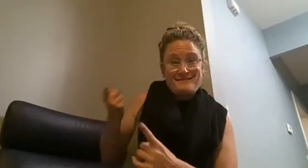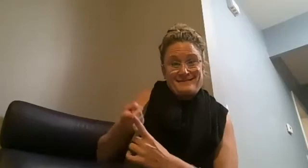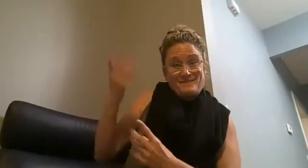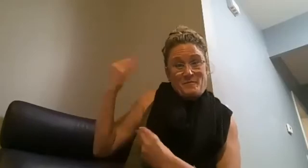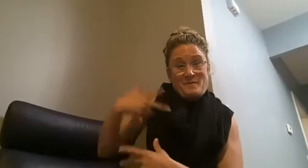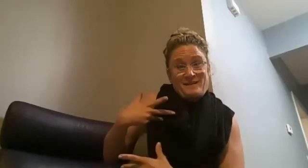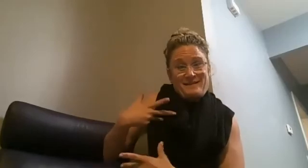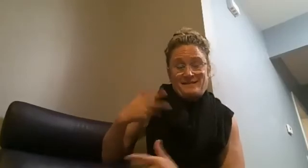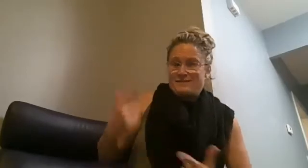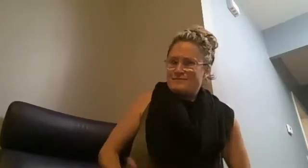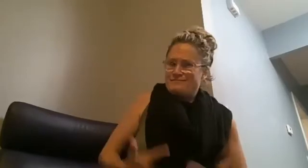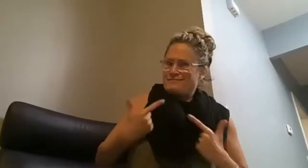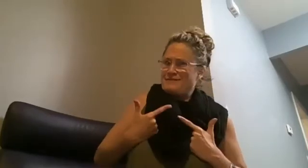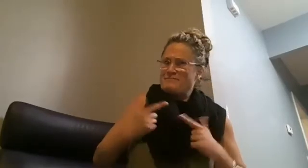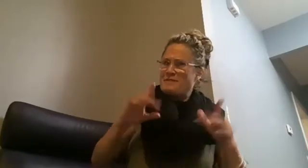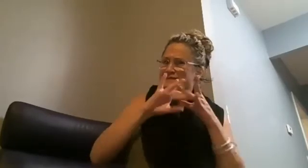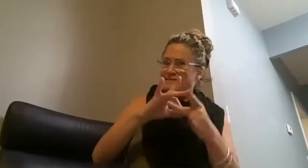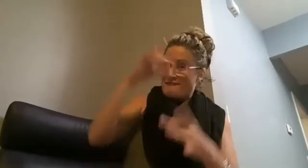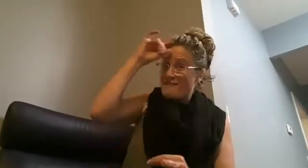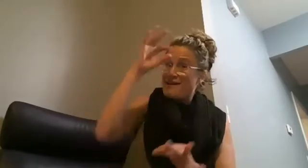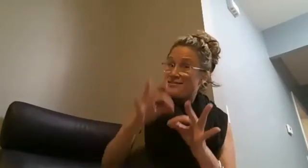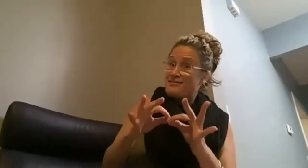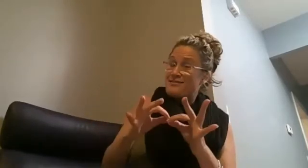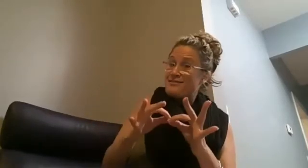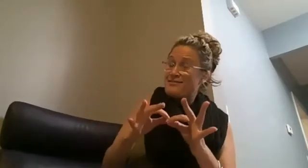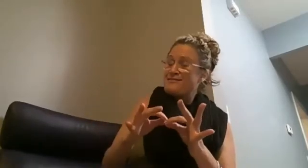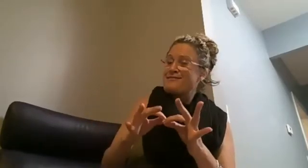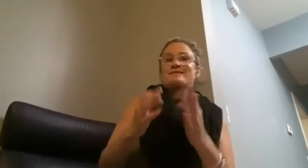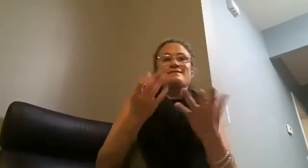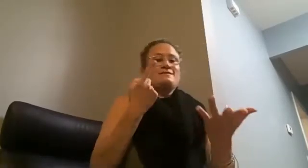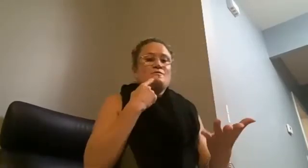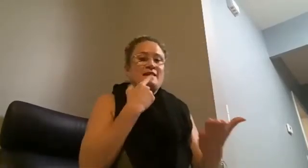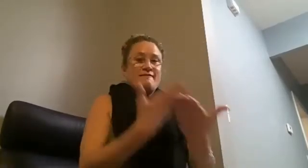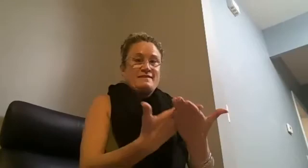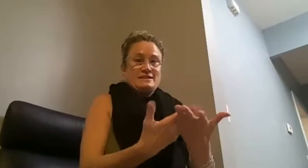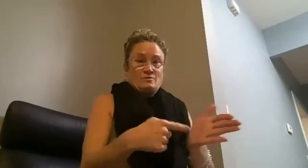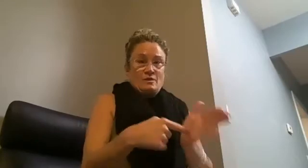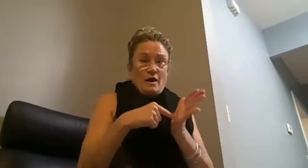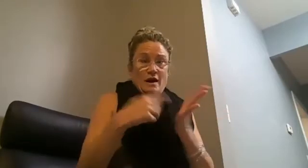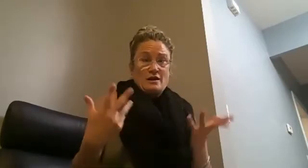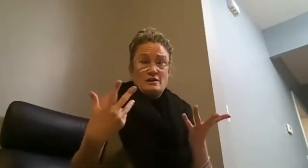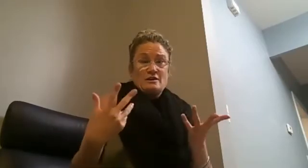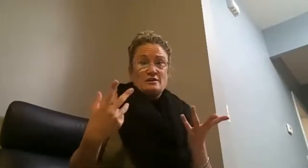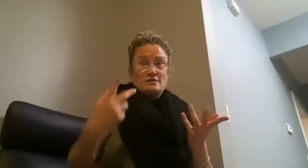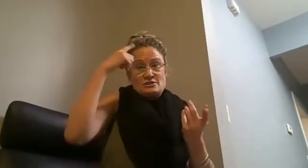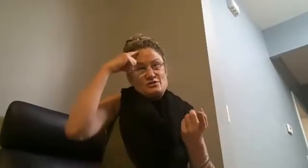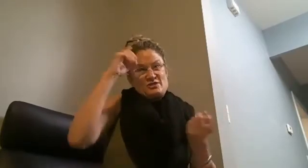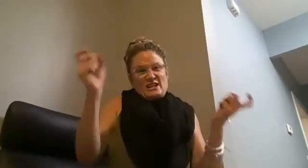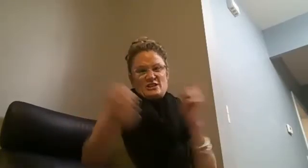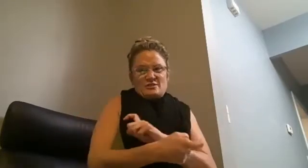entire life based on faith. In that moment, the only evidence you had required to turn your will and your life over to something was a picture of